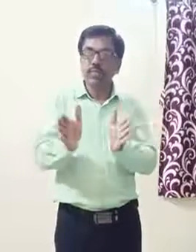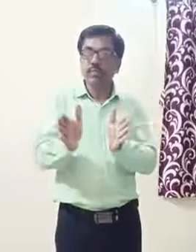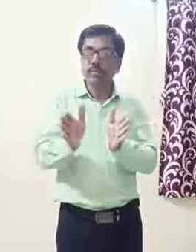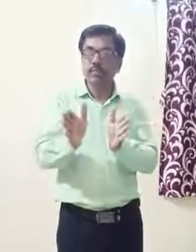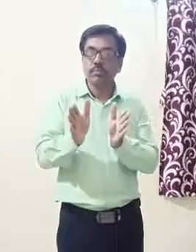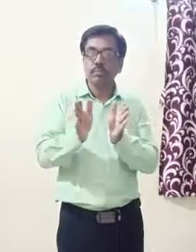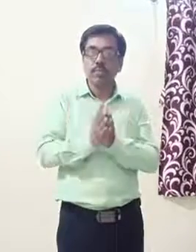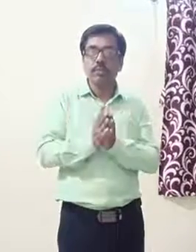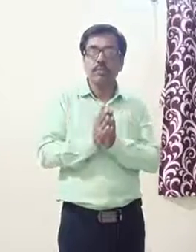advantages, because